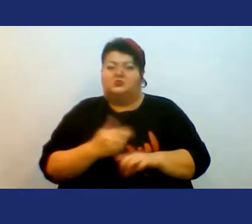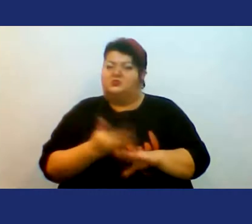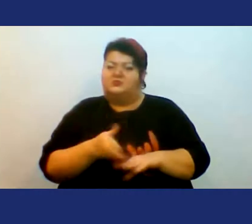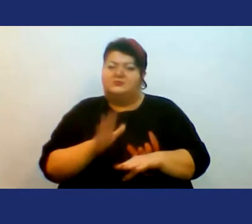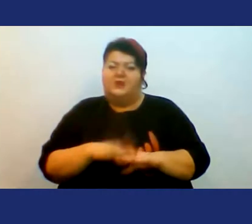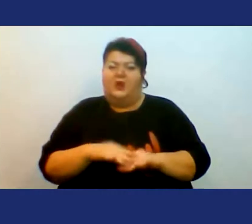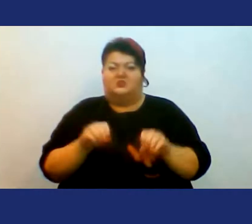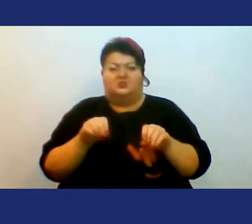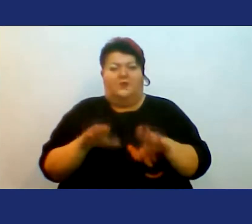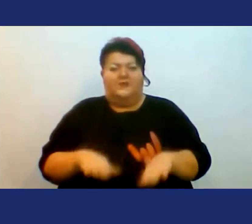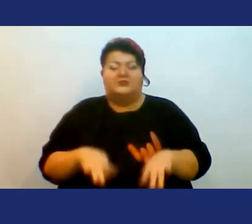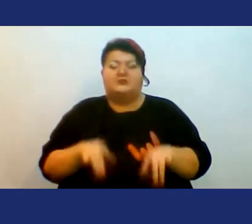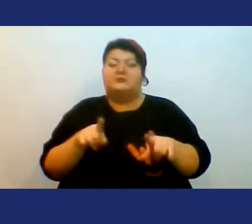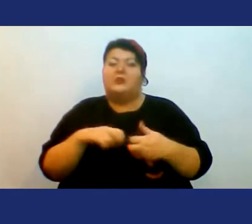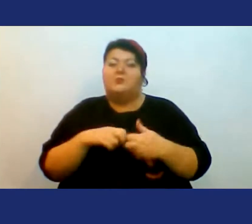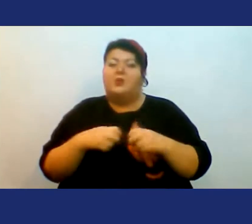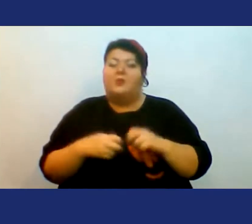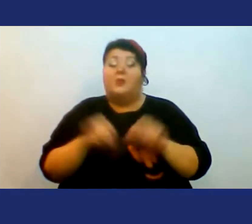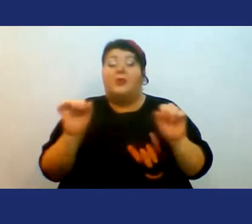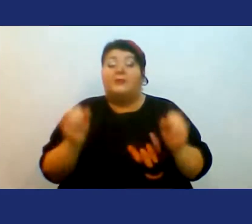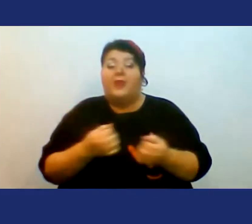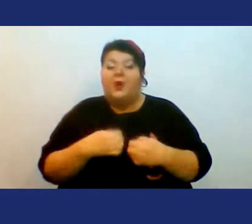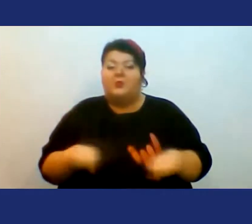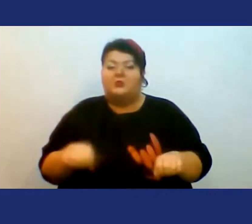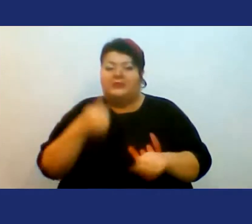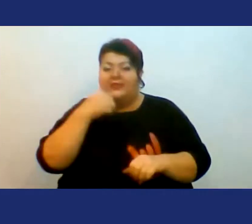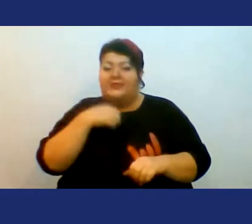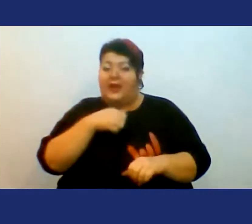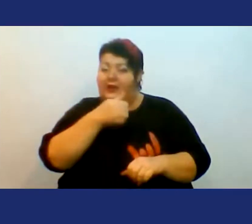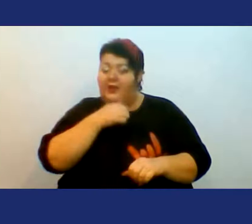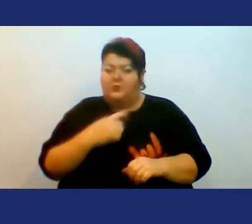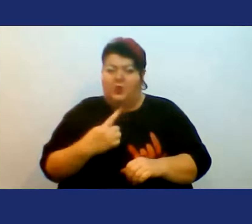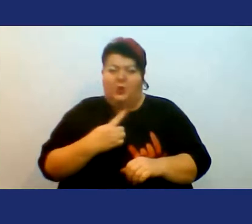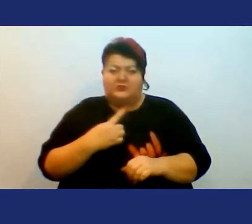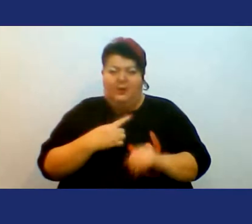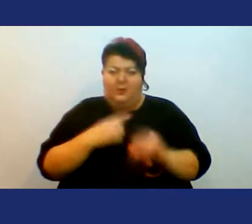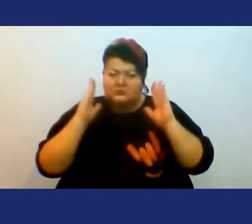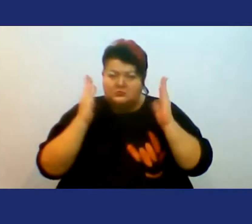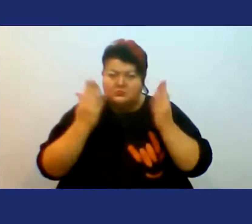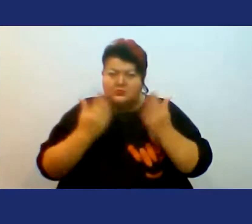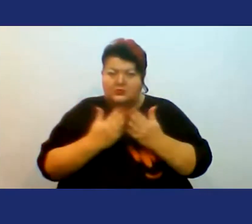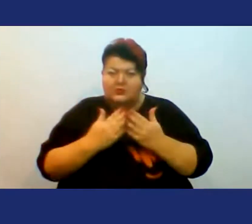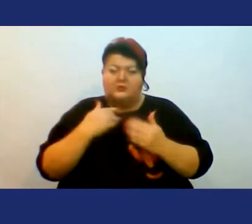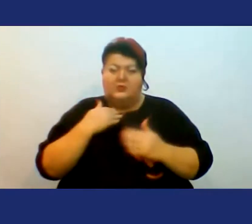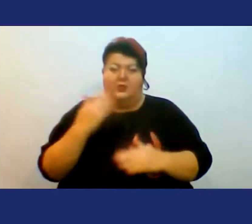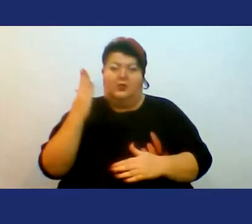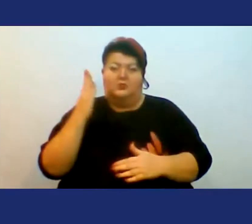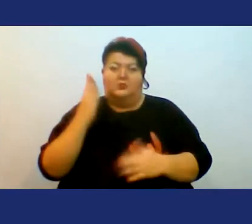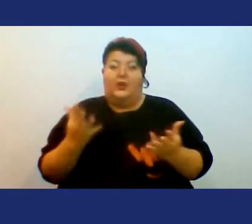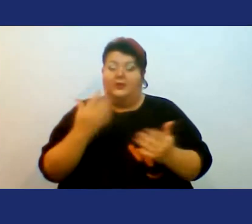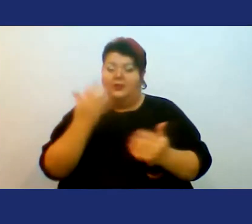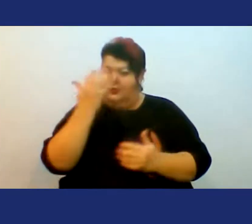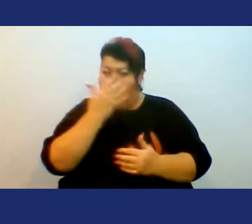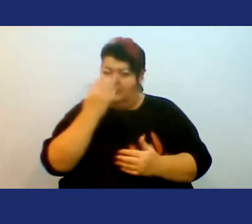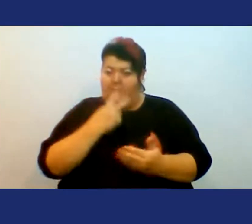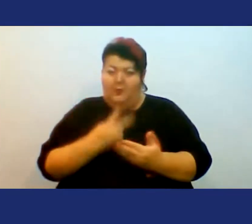inalienable right of all voters. Another problem that is quite difficult for us to